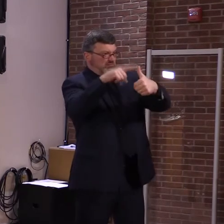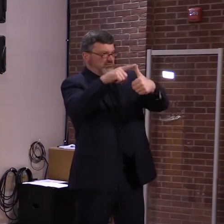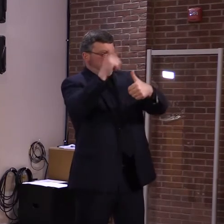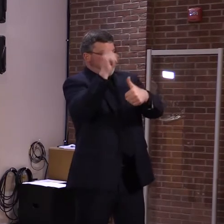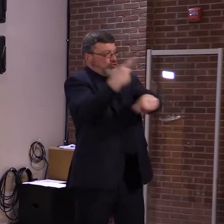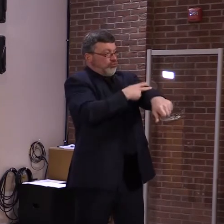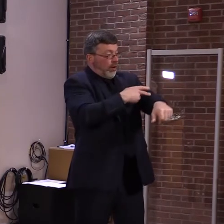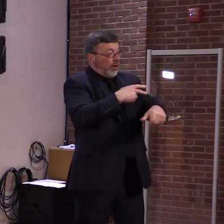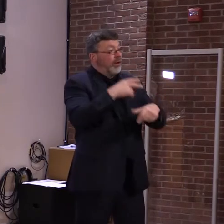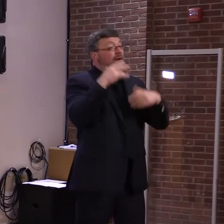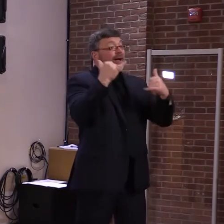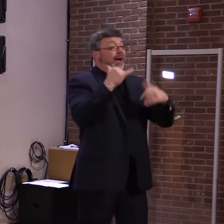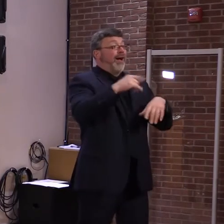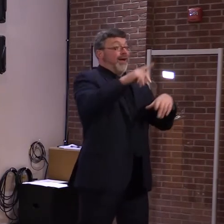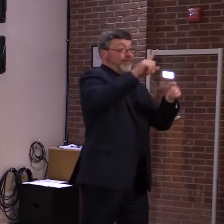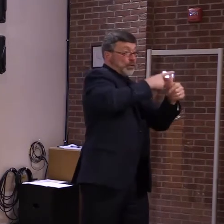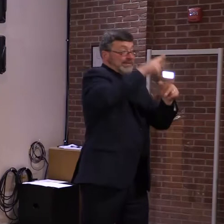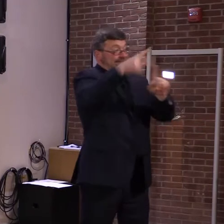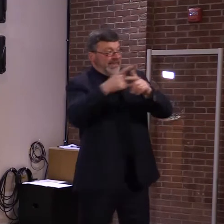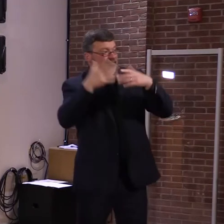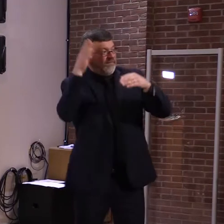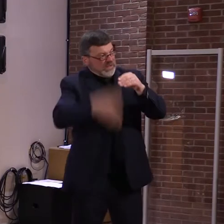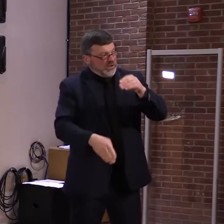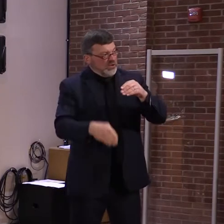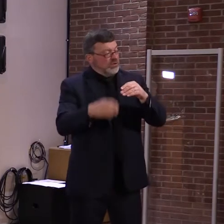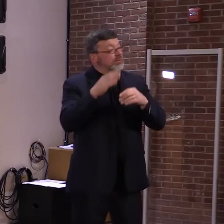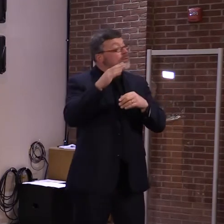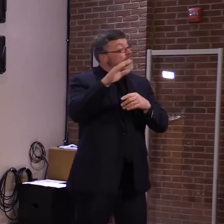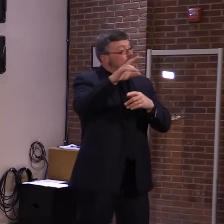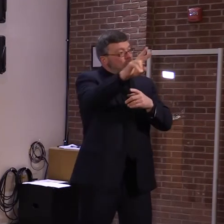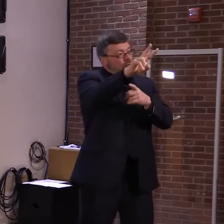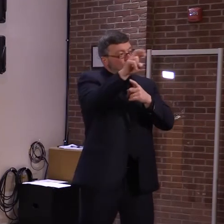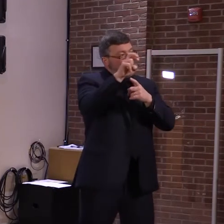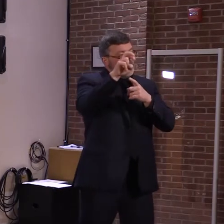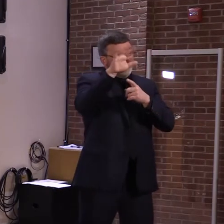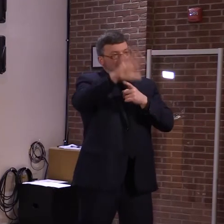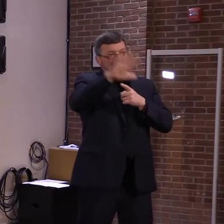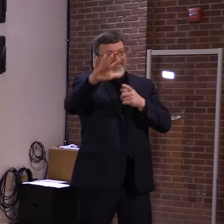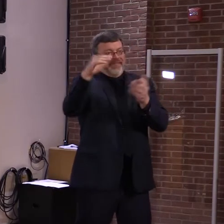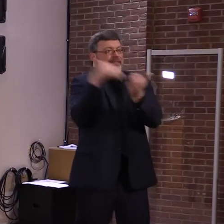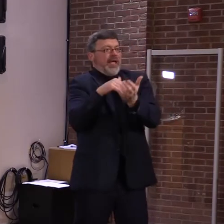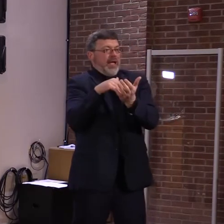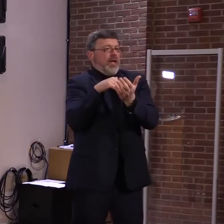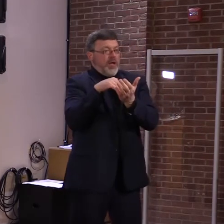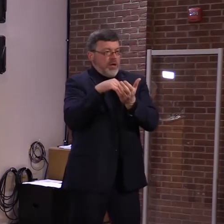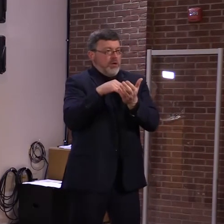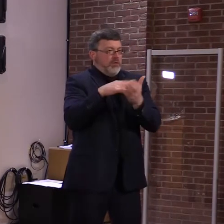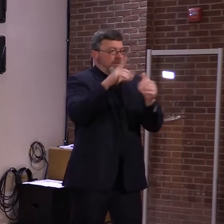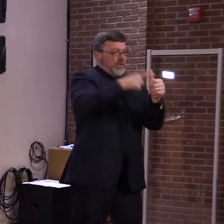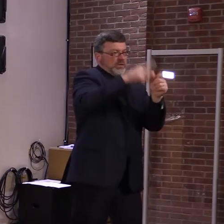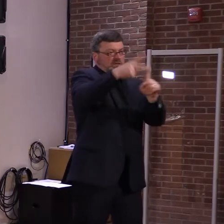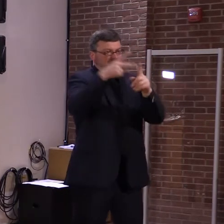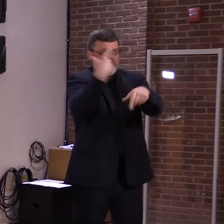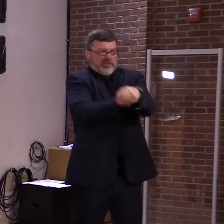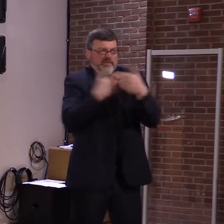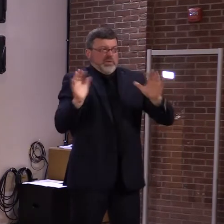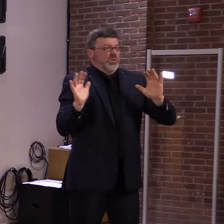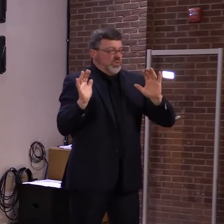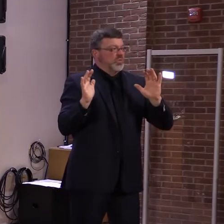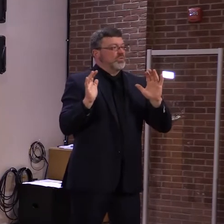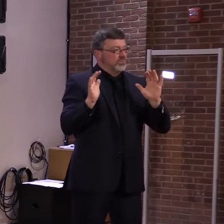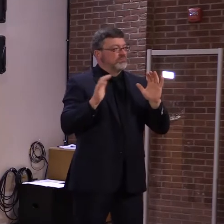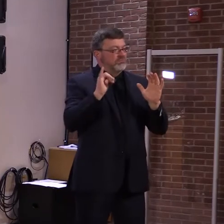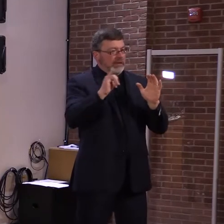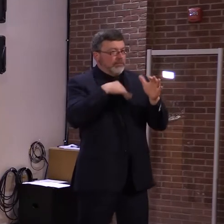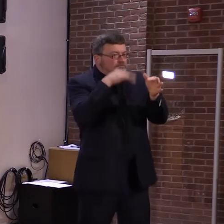CDC reporting vaccine information to our IT system that impacts our vaccine dashboard. The problem is on